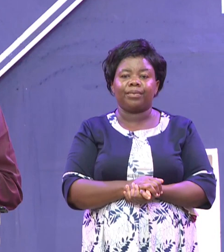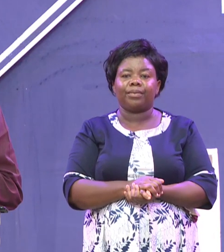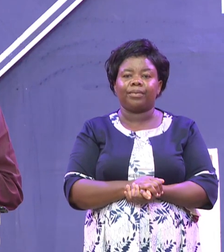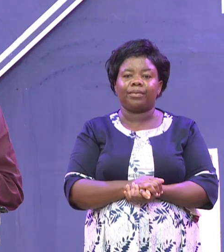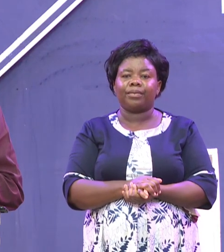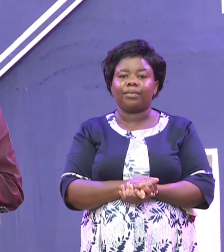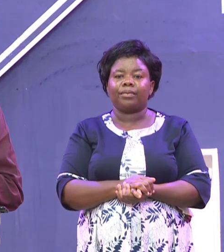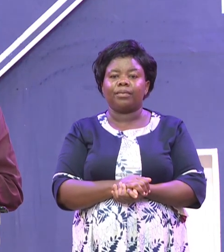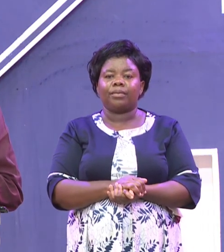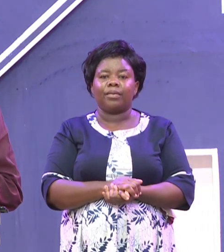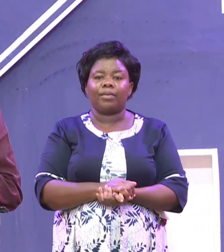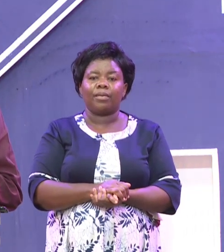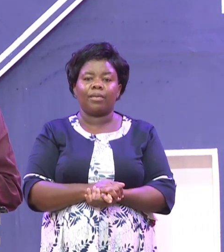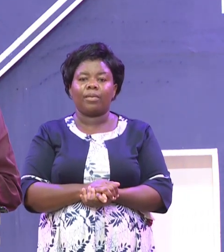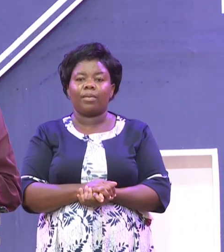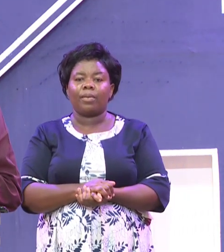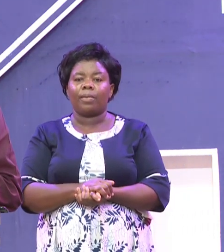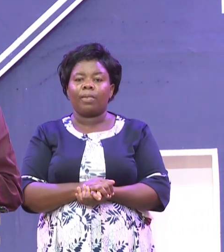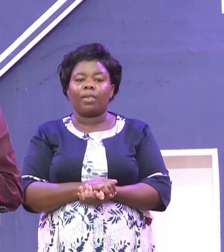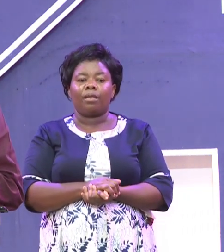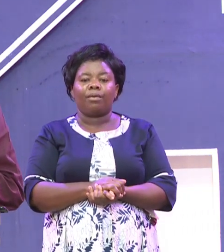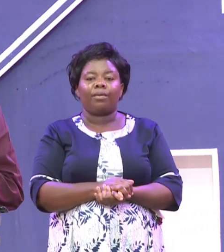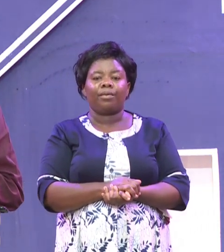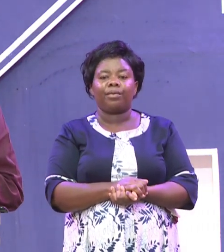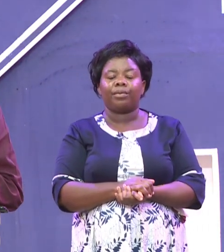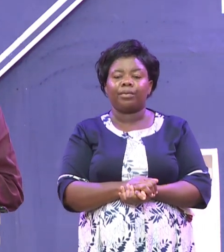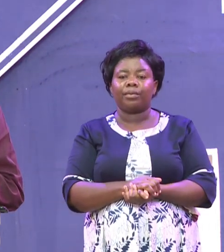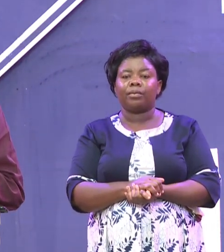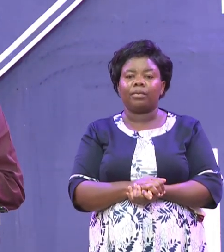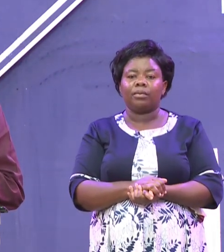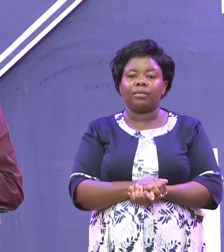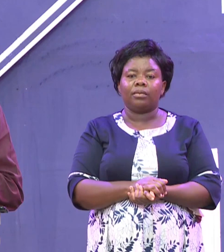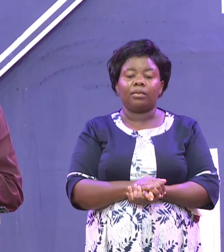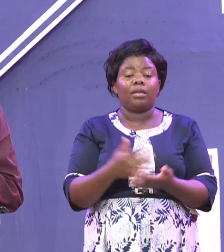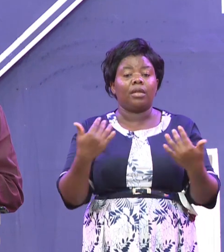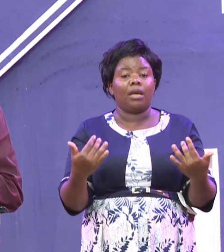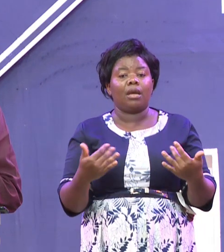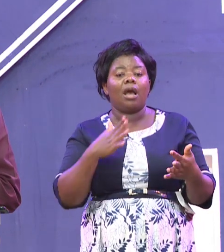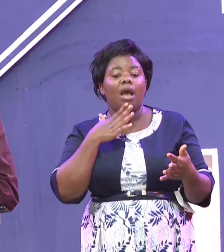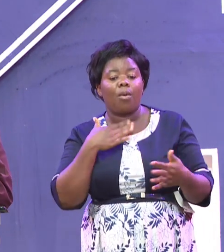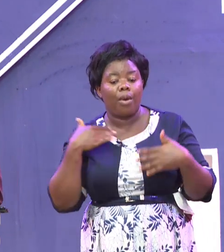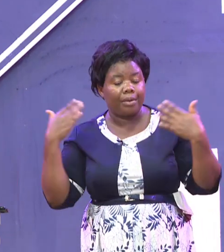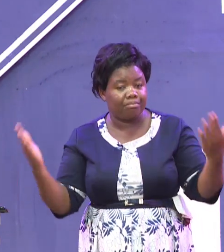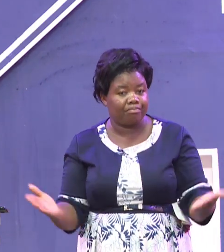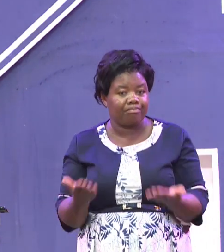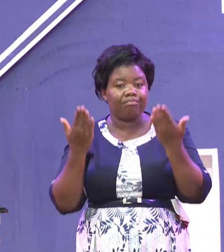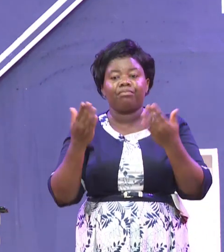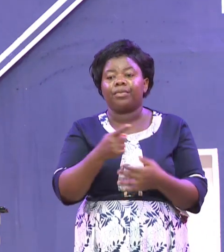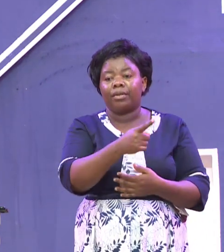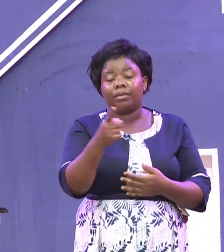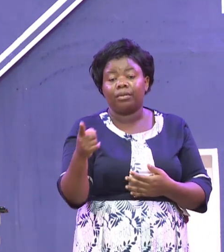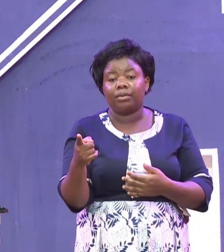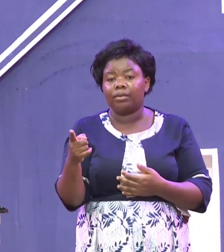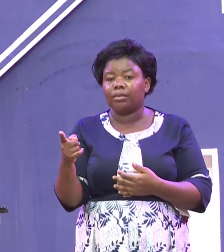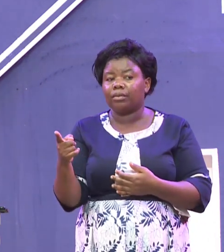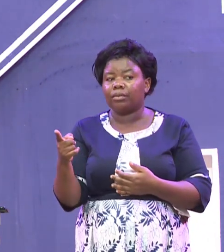he got us from, that builds that habit in us of giving thanks to God. So nja kukubiriza nti